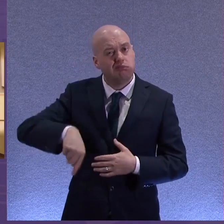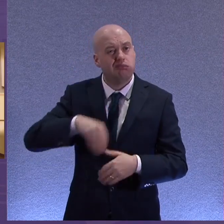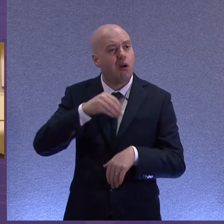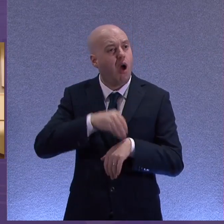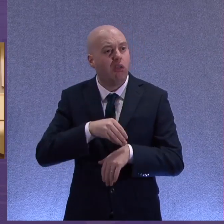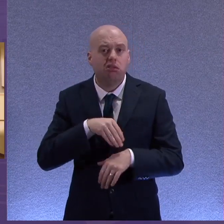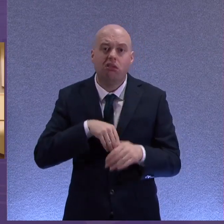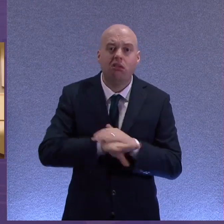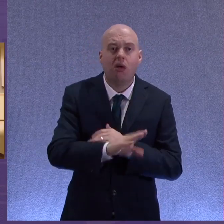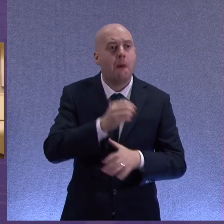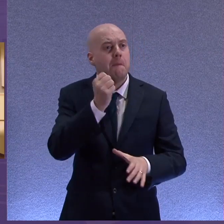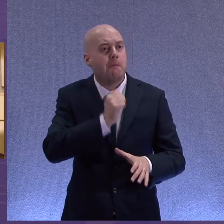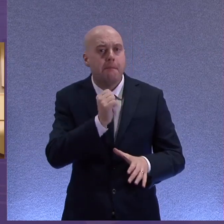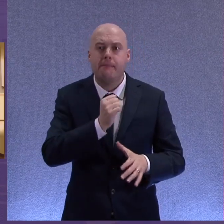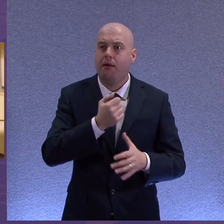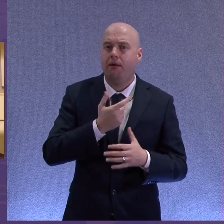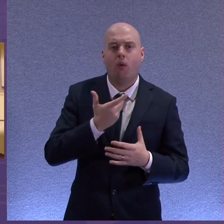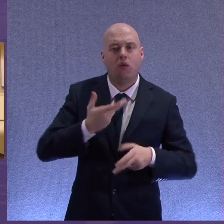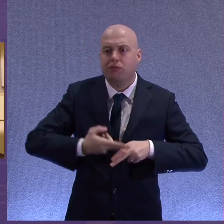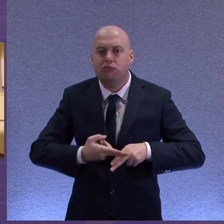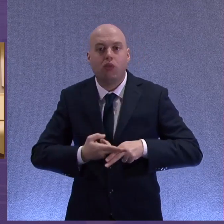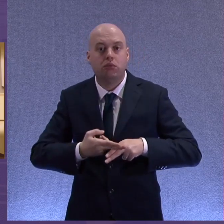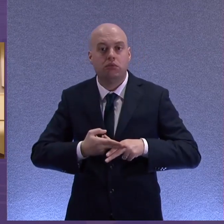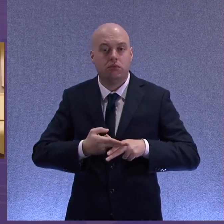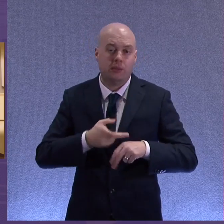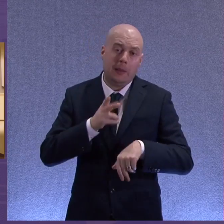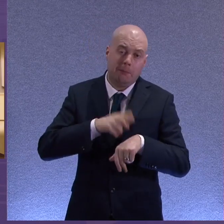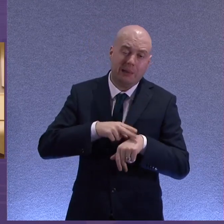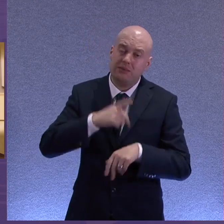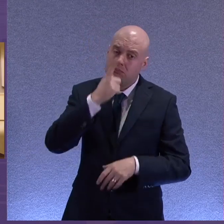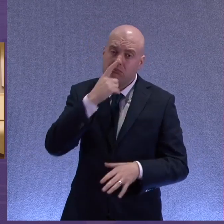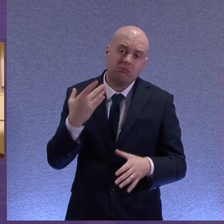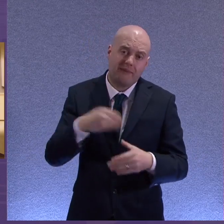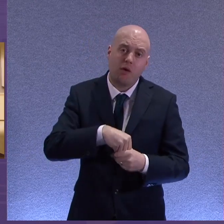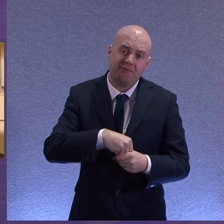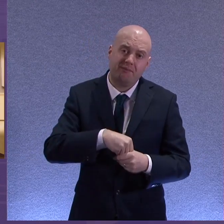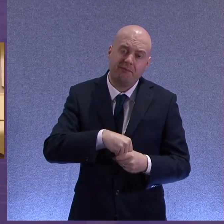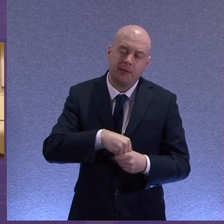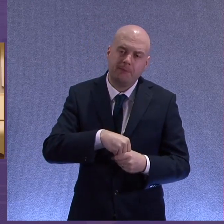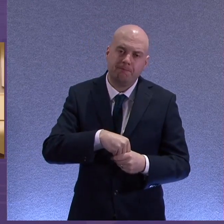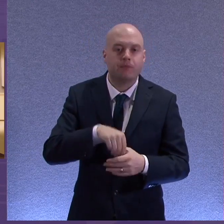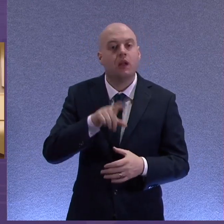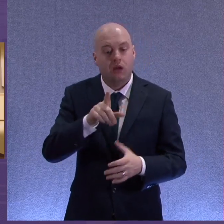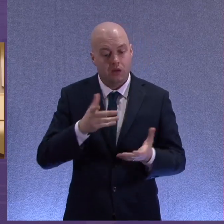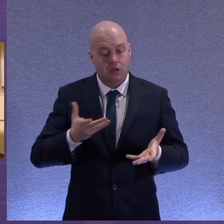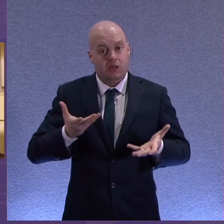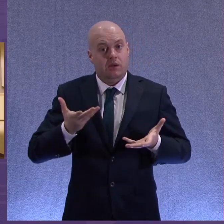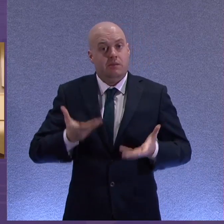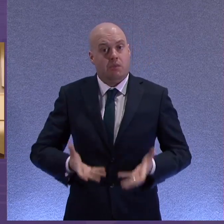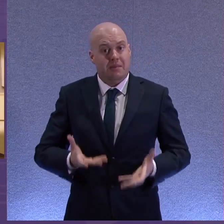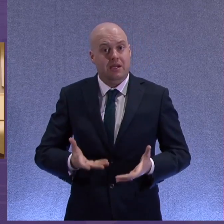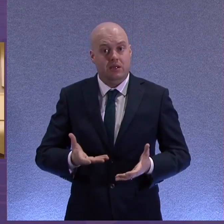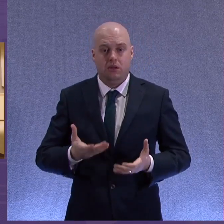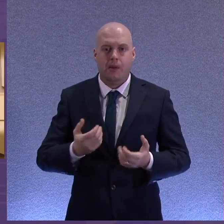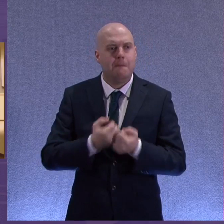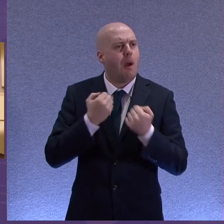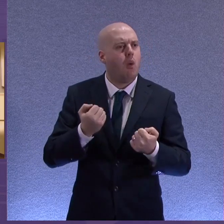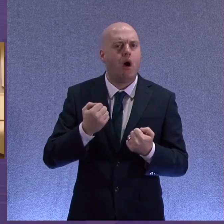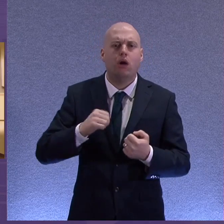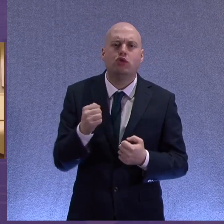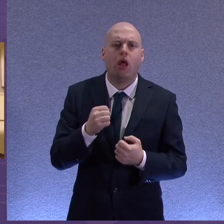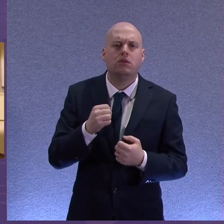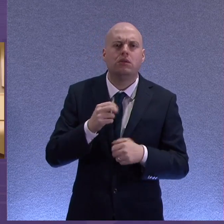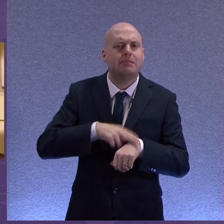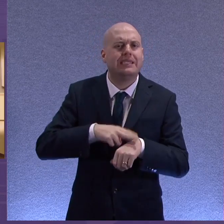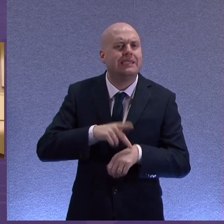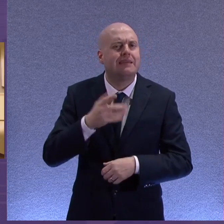that did not comply with the order to close. In relation to existing powers, there are existing public health measures that apply in Scotland, which are